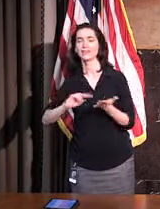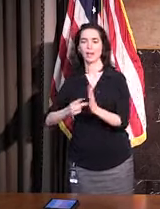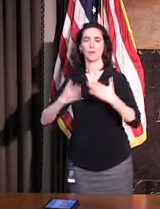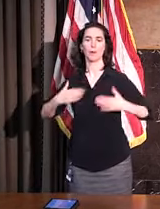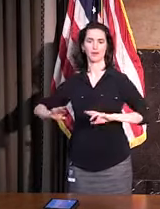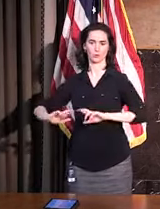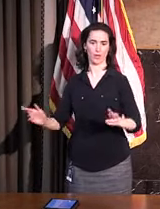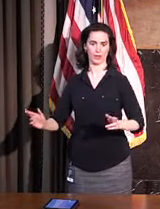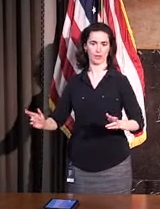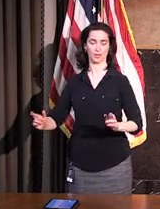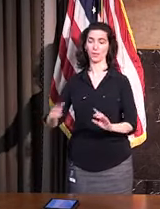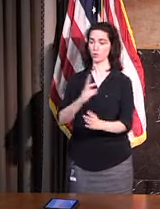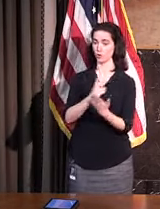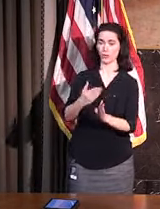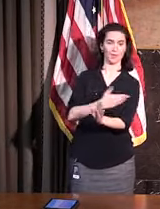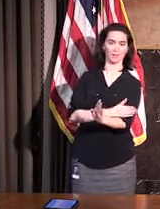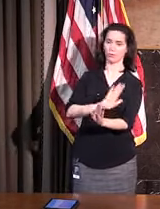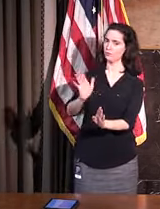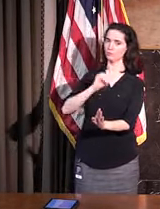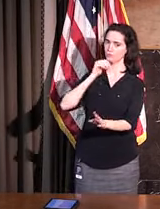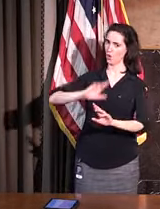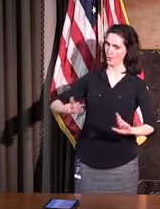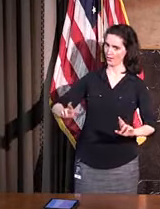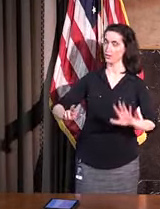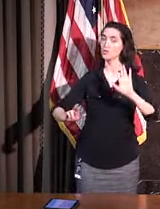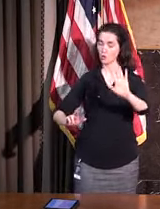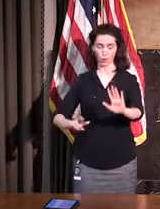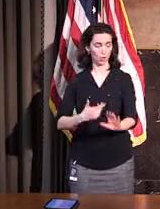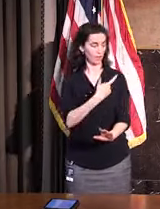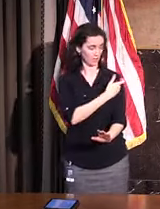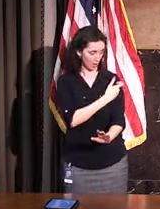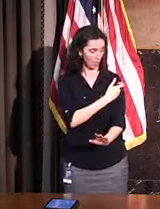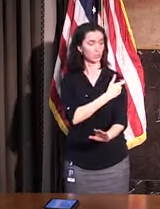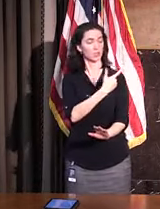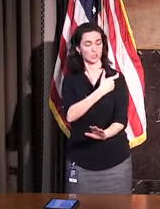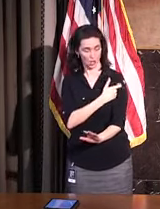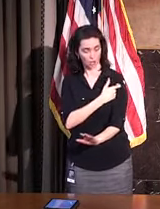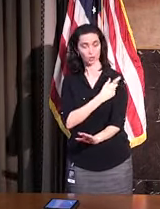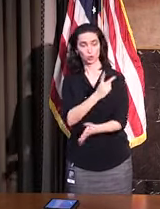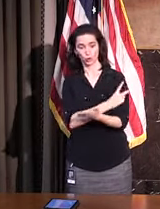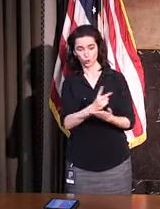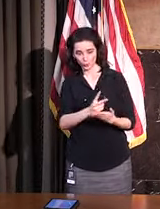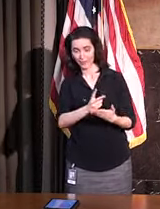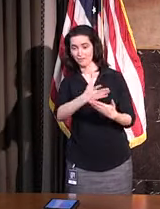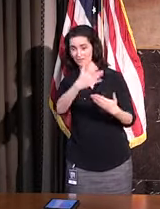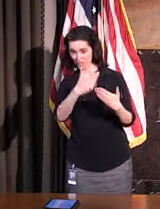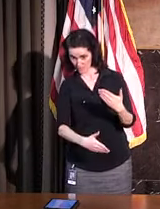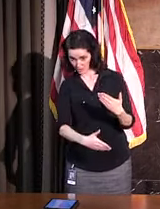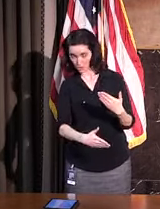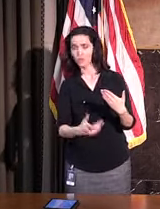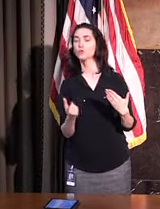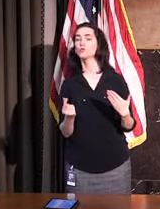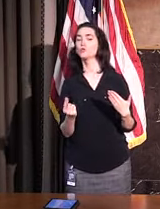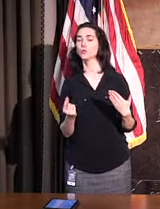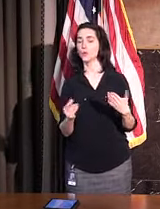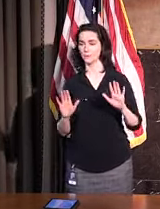that single dose. Once you are fully vaccinated, number one,